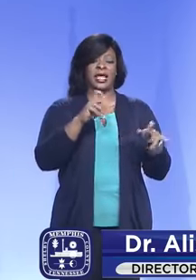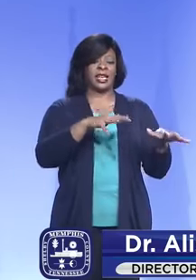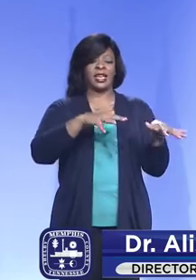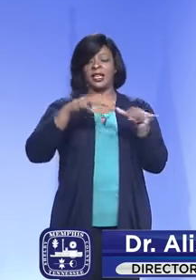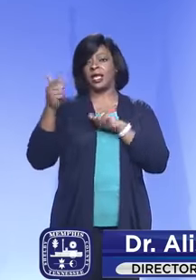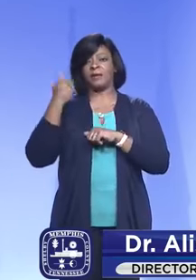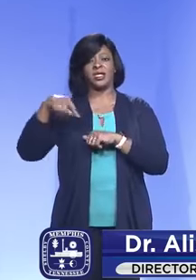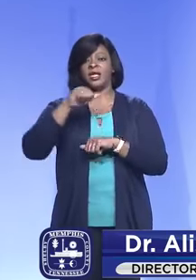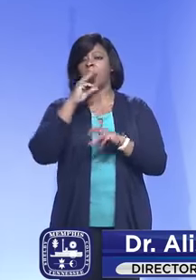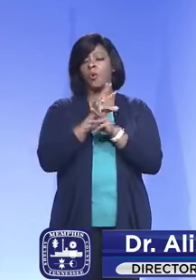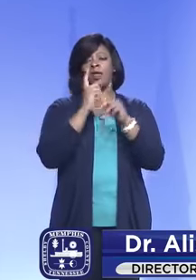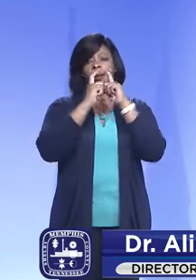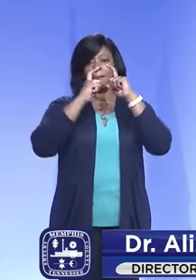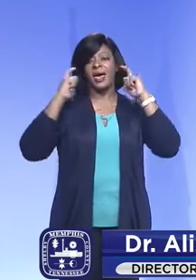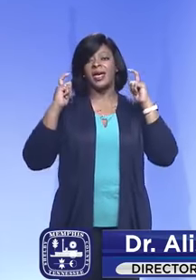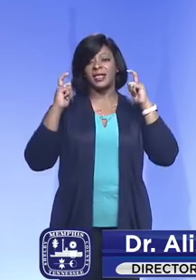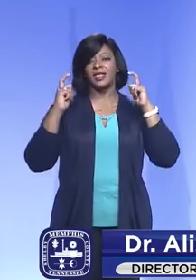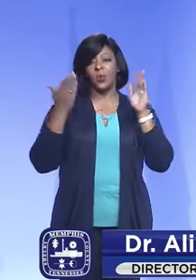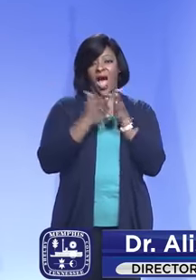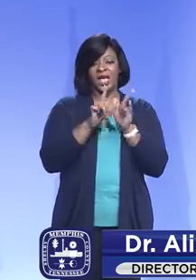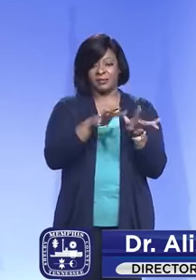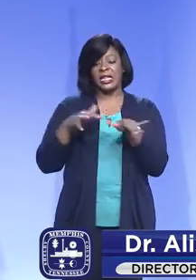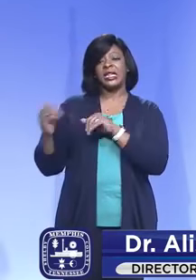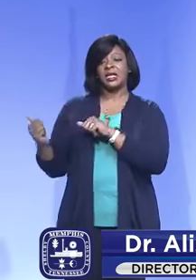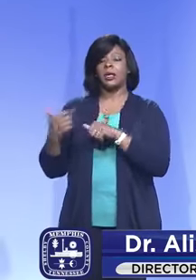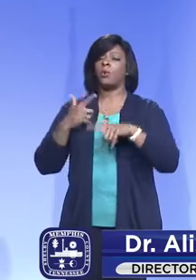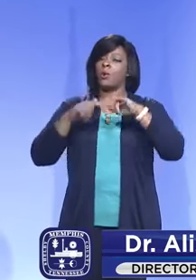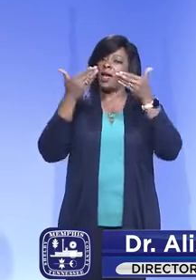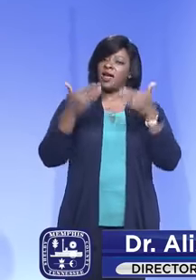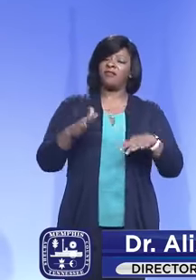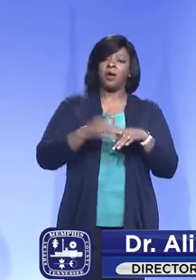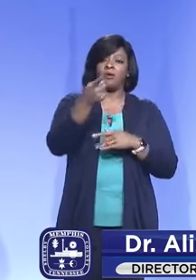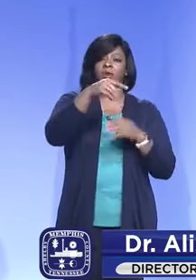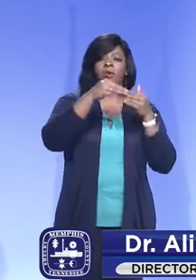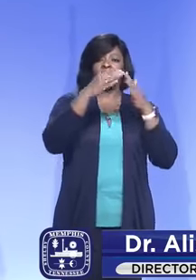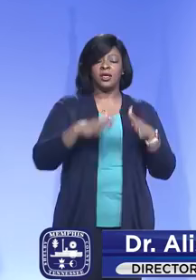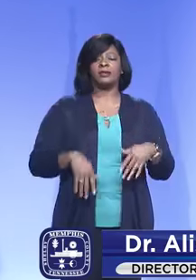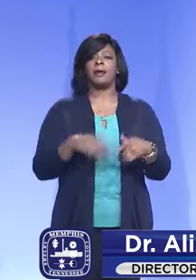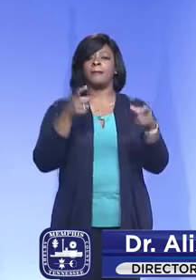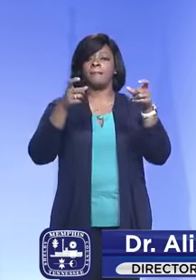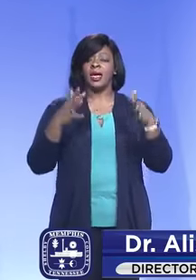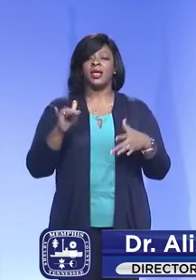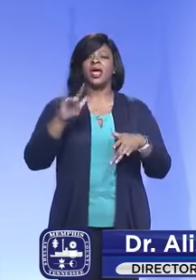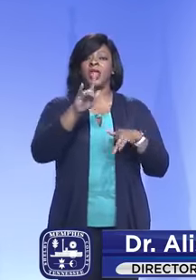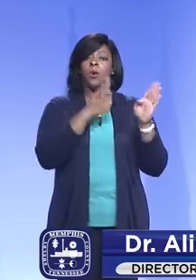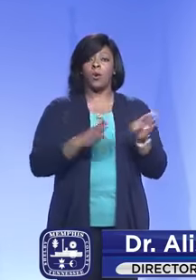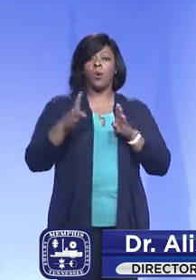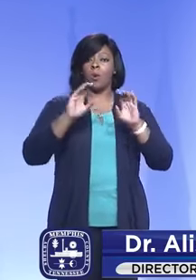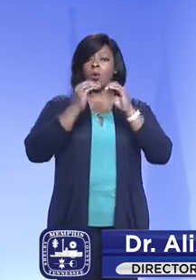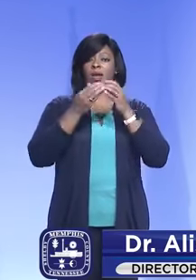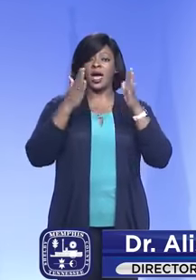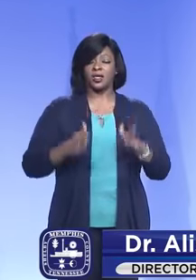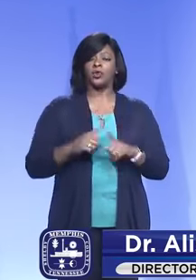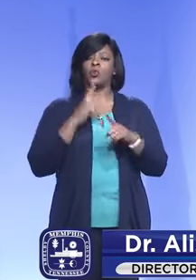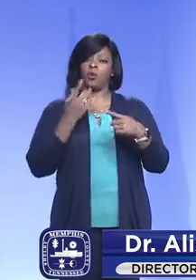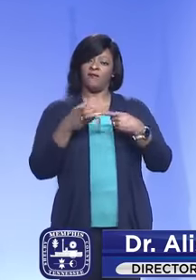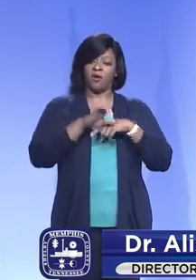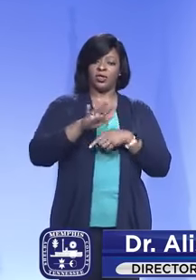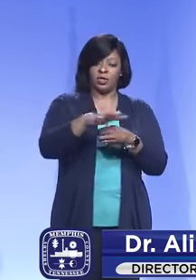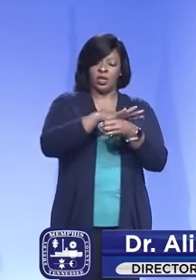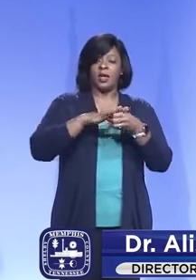not masking. So we actually have to rely heavily on leaders, management, and the organizers to do enforcement within